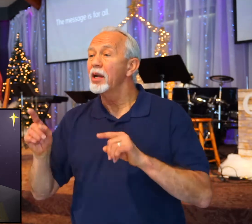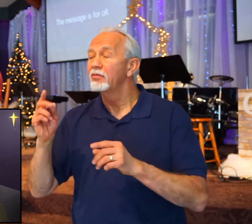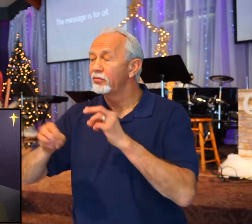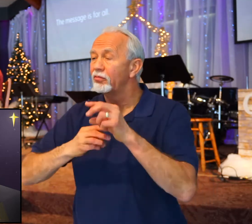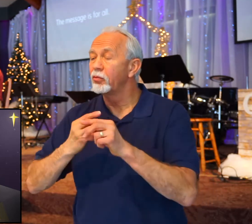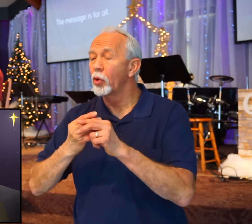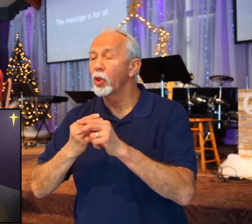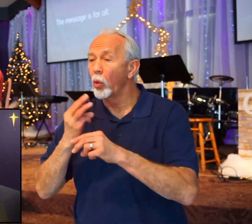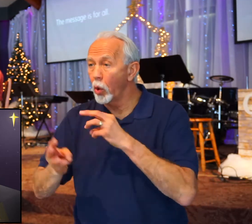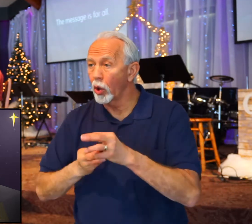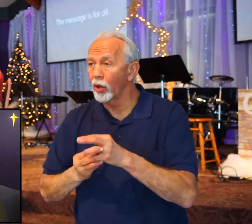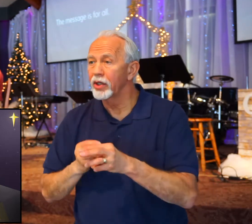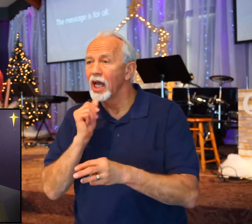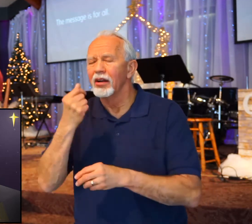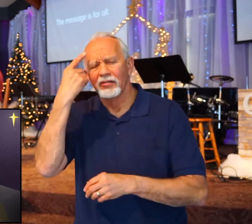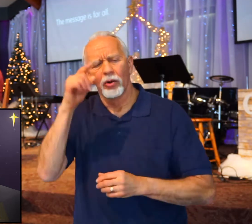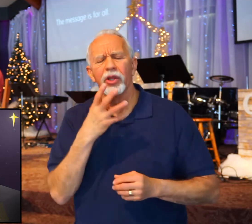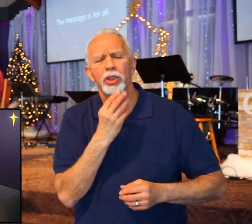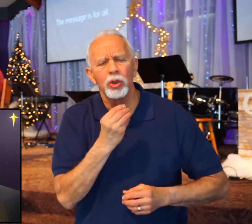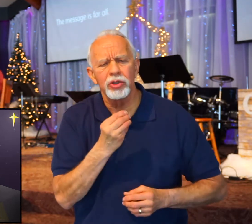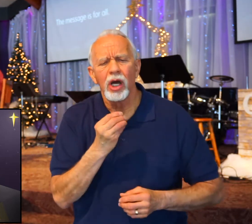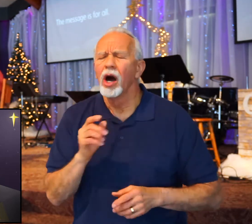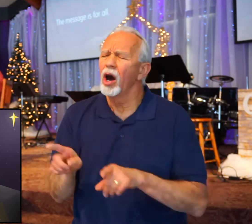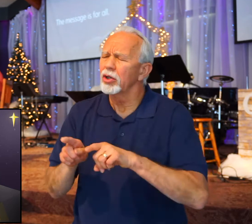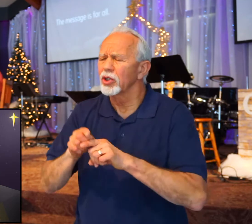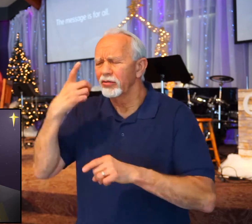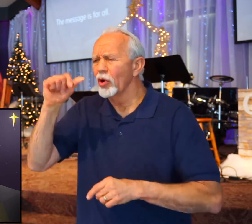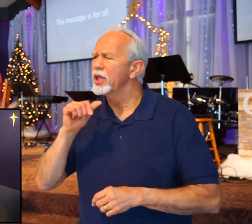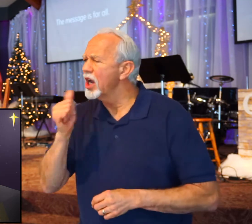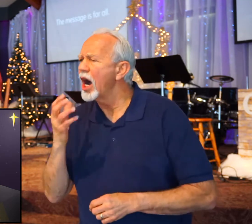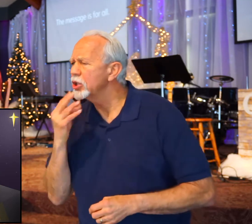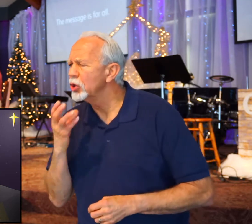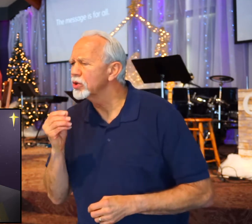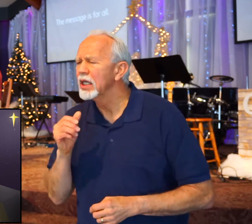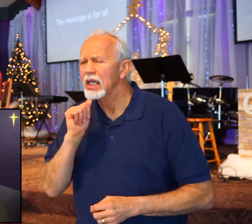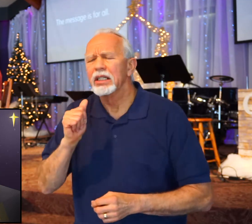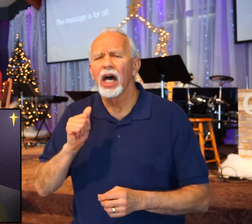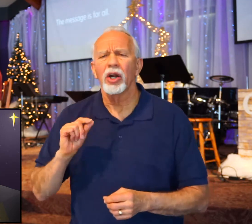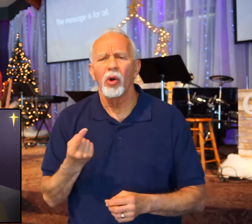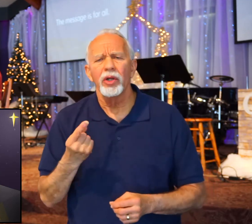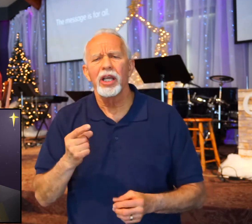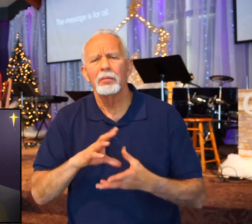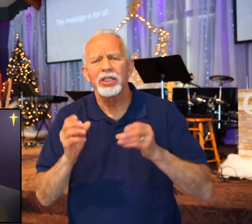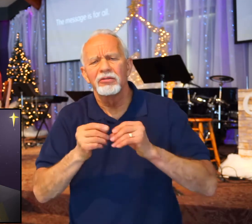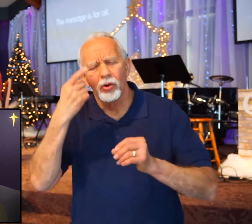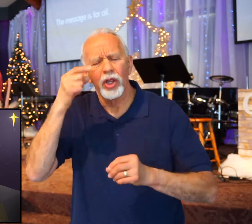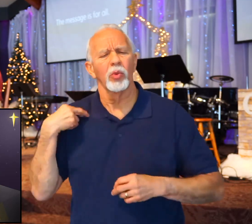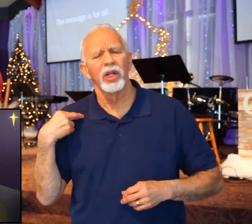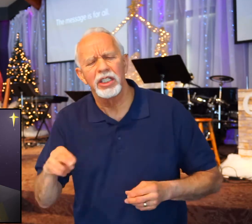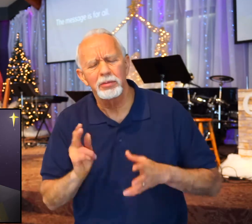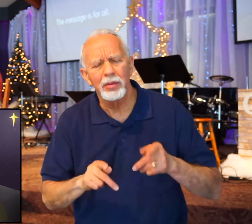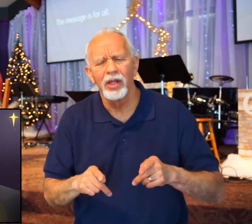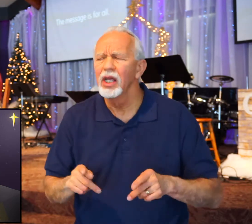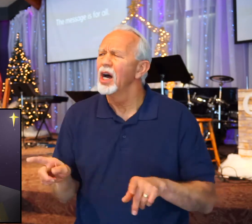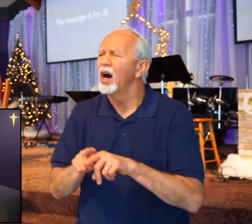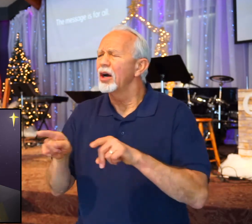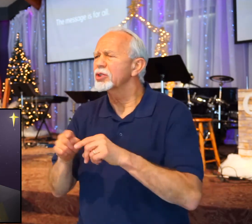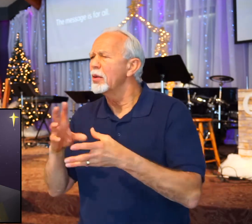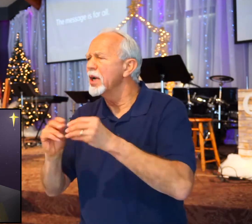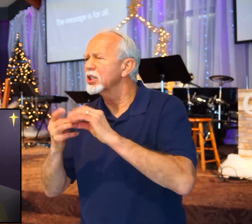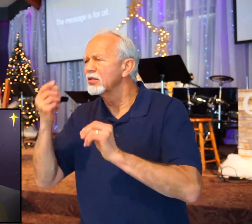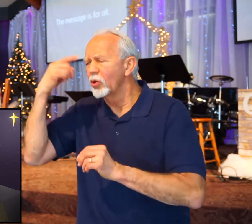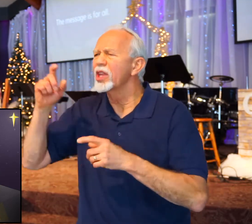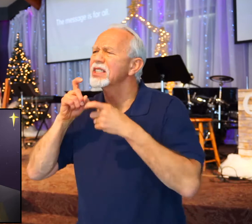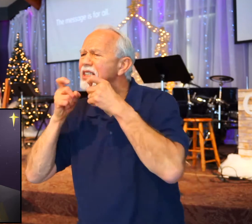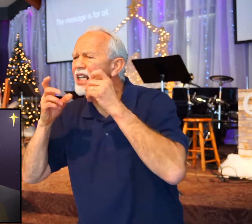not a message just for the Jews. It's also for the Gentiles. It's not a message that's just for the religious crowd. It's also for the